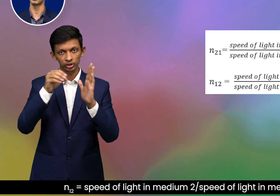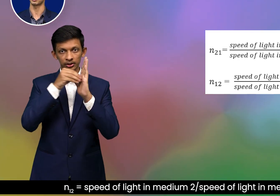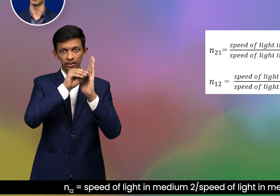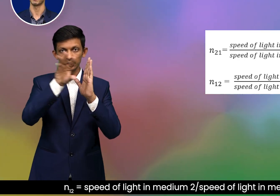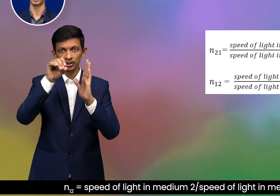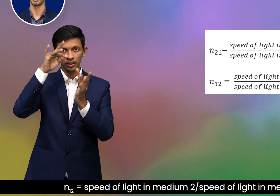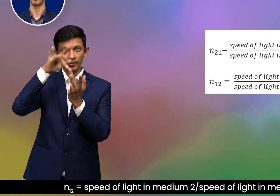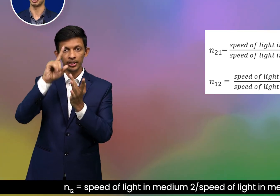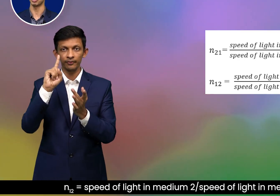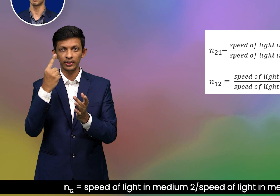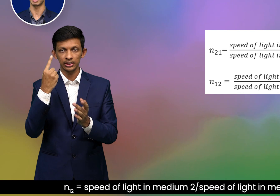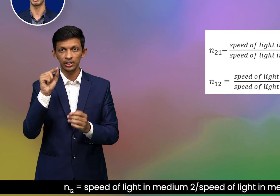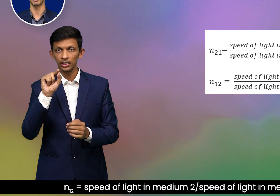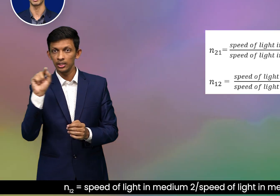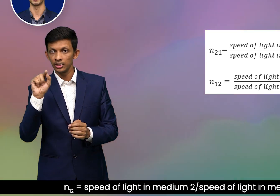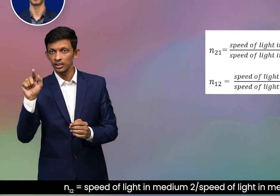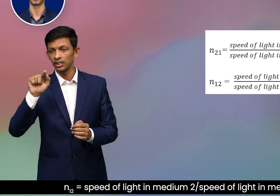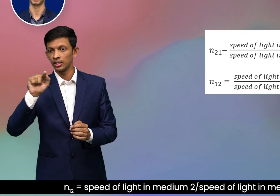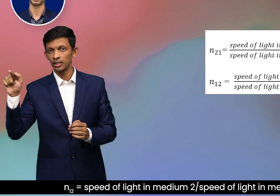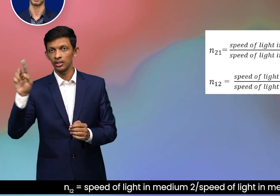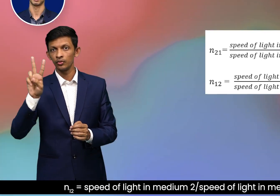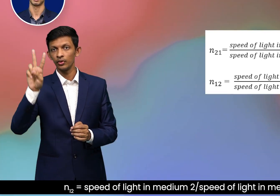is equals to V2 by V1.